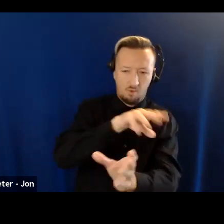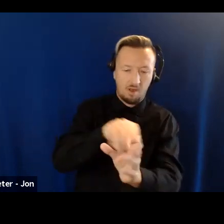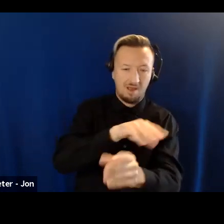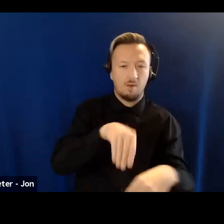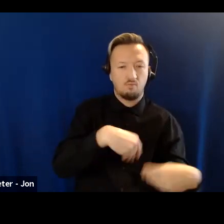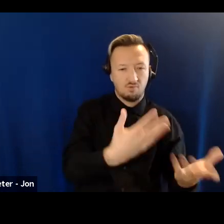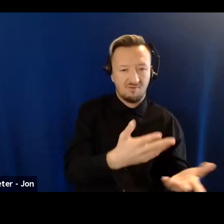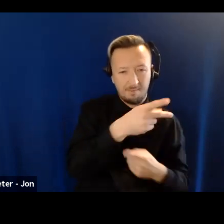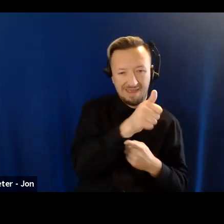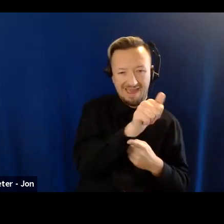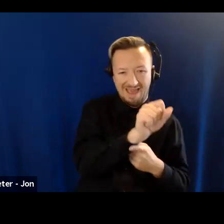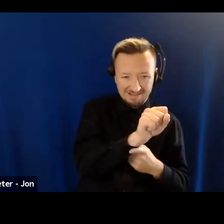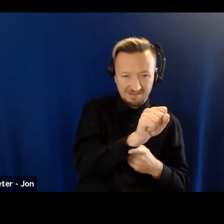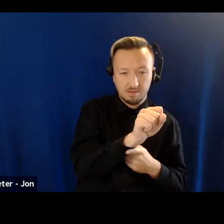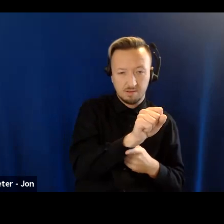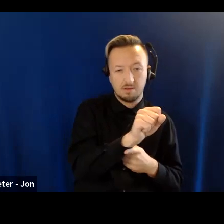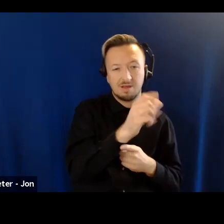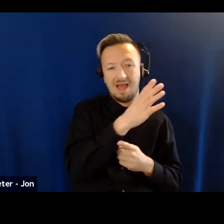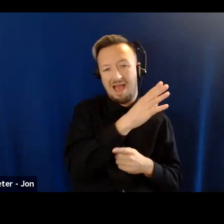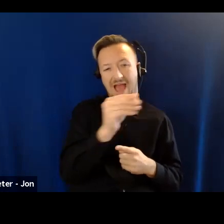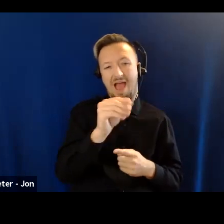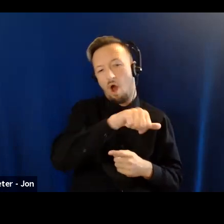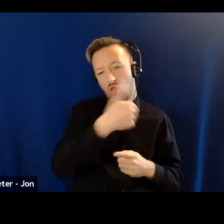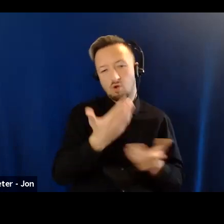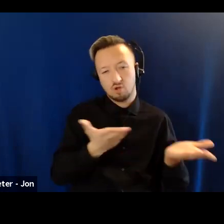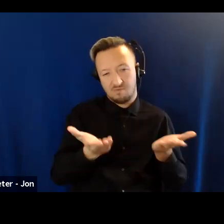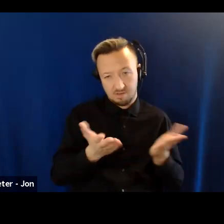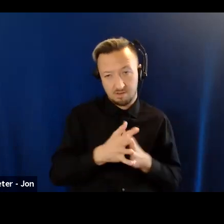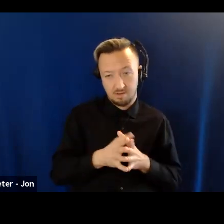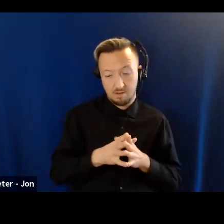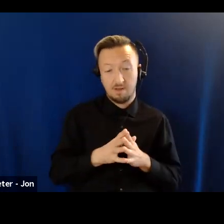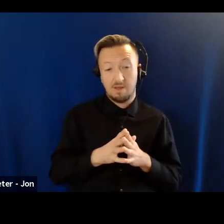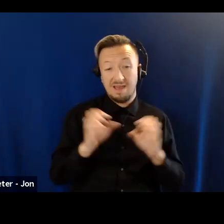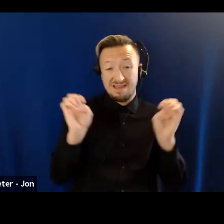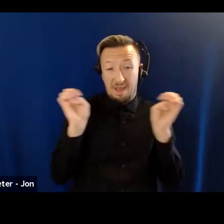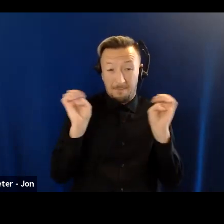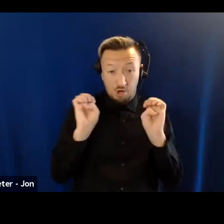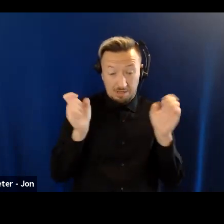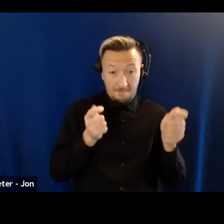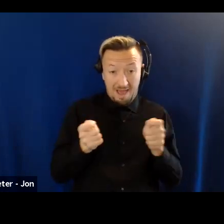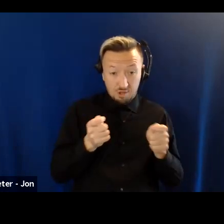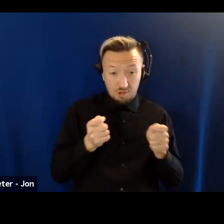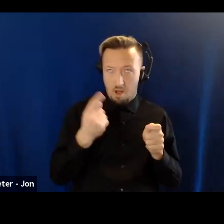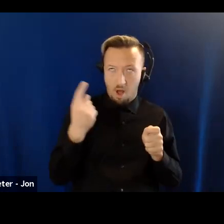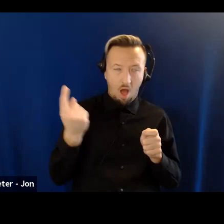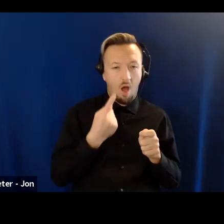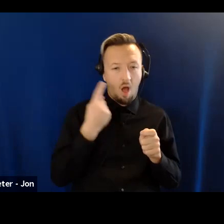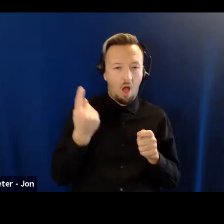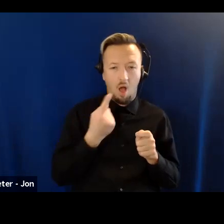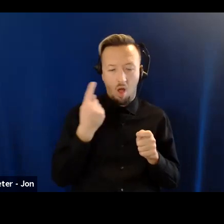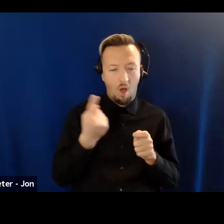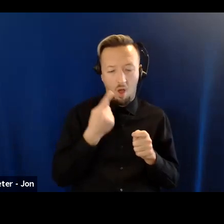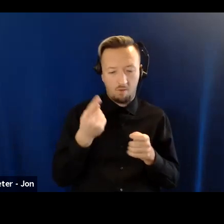provide PAS and wraparound services. Emergency management always comes down to the local